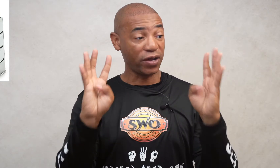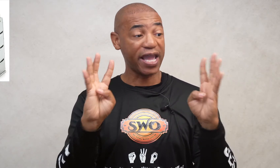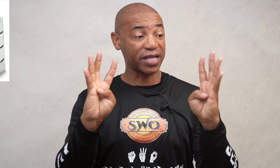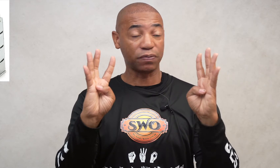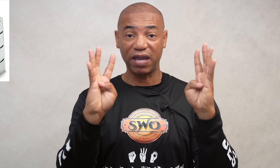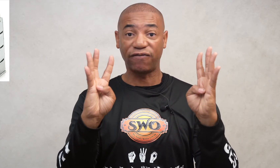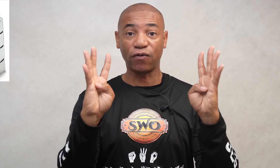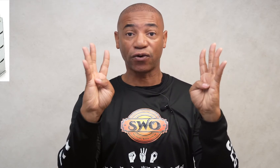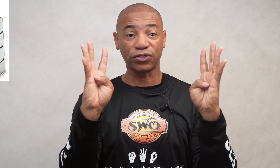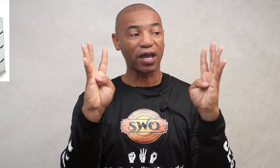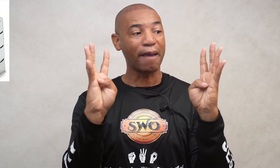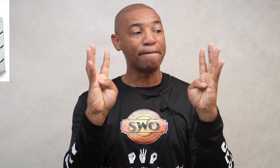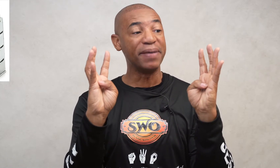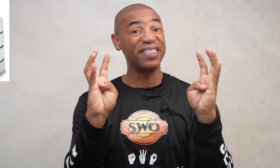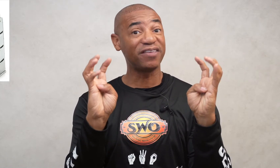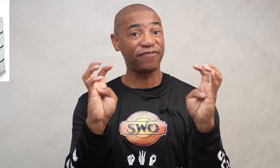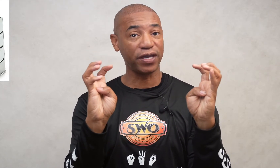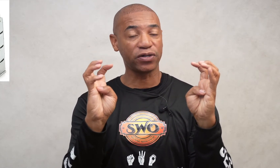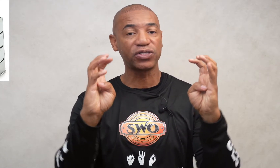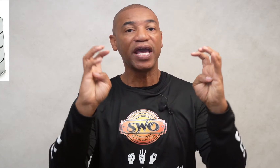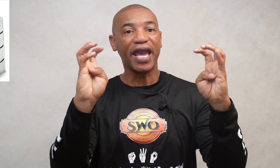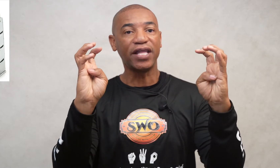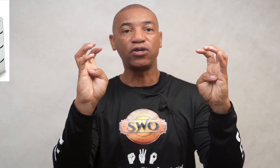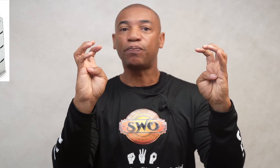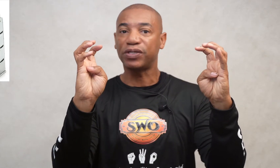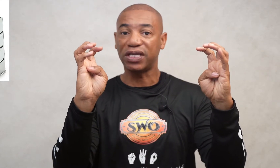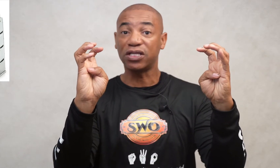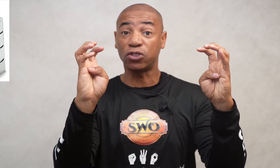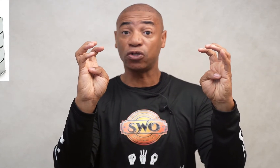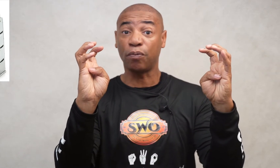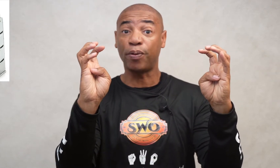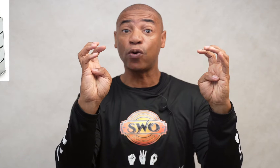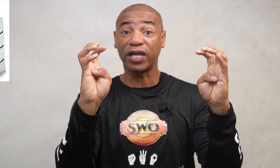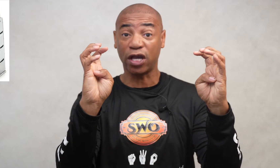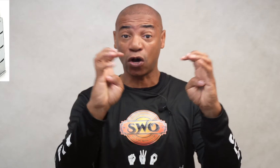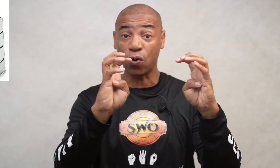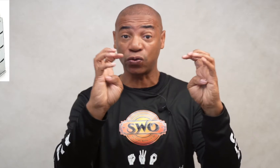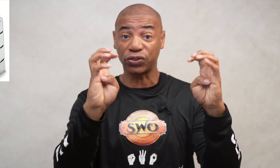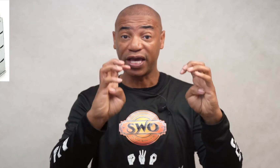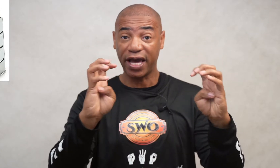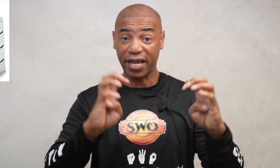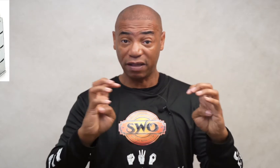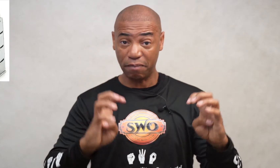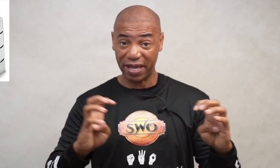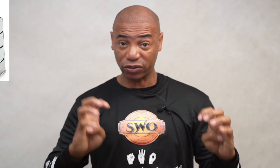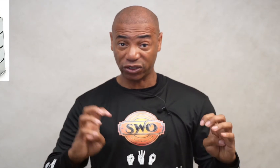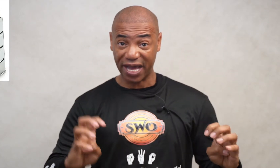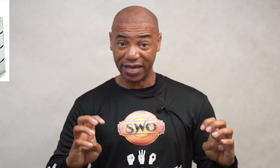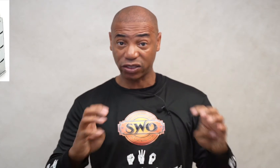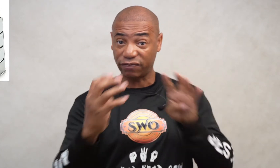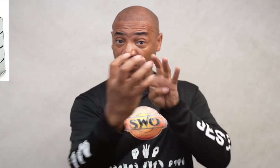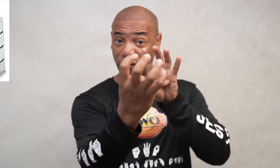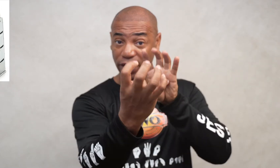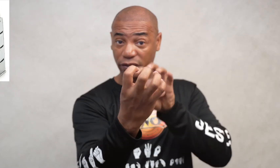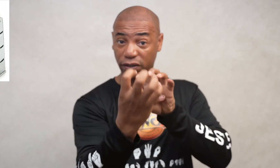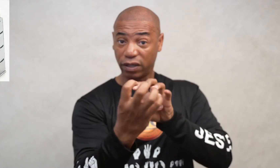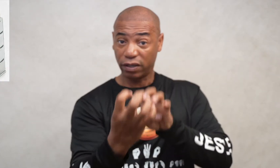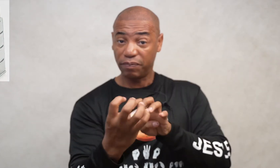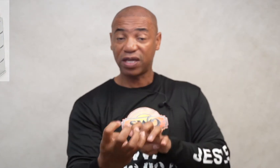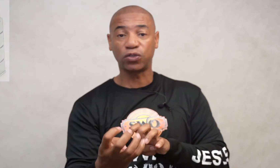hands, make fours, bend the fingers, and you'll pretend as though you're poking holes in the metal sides of the grater, because we